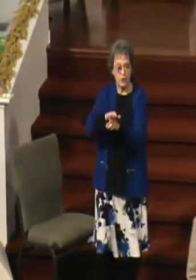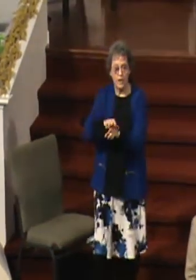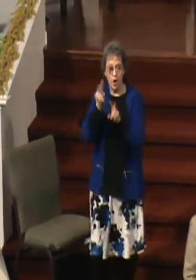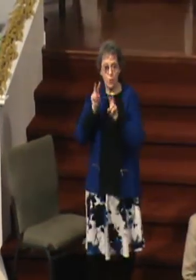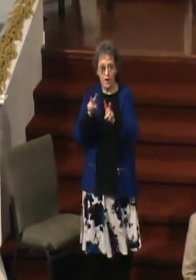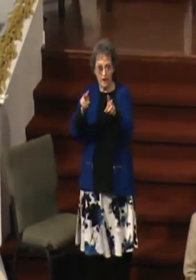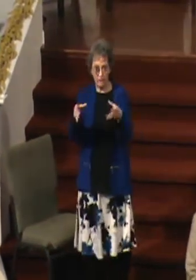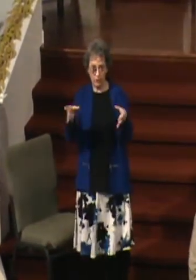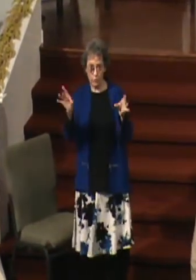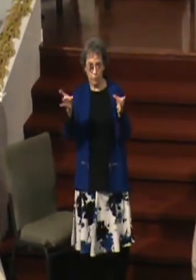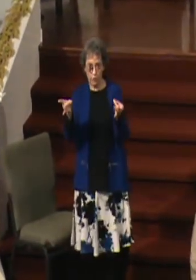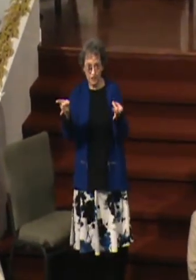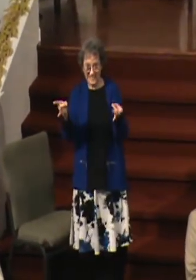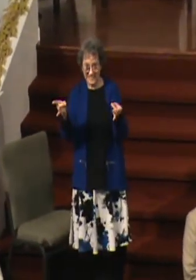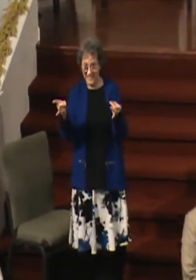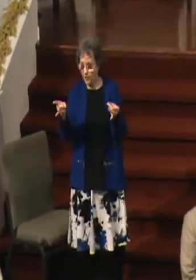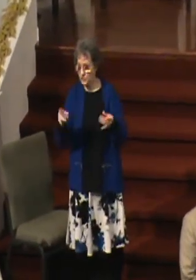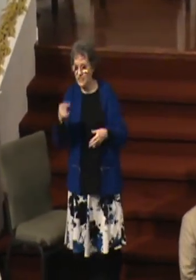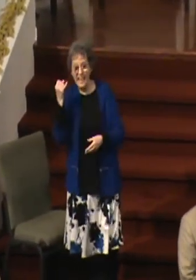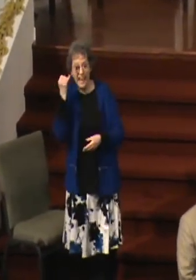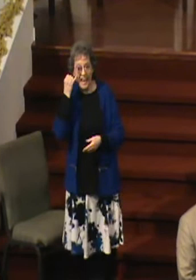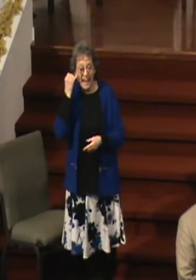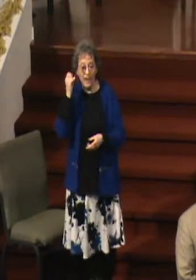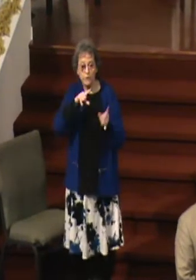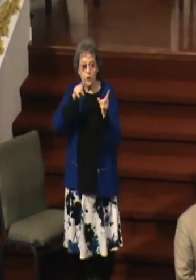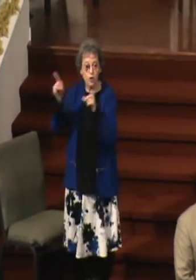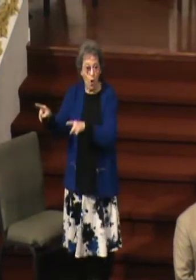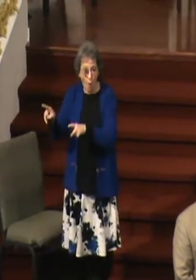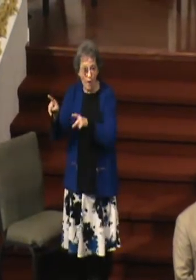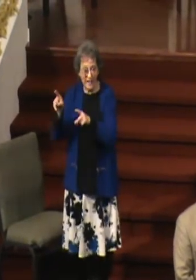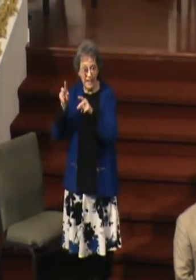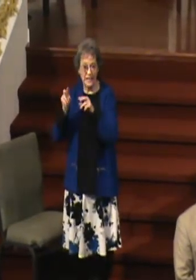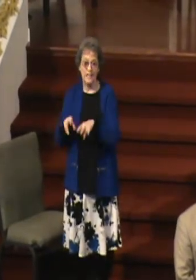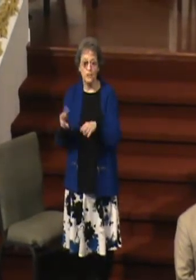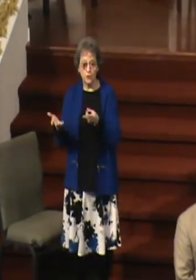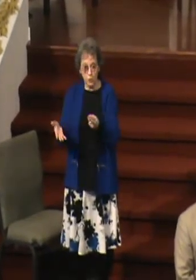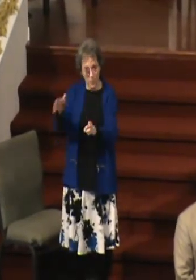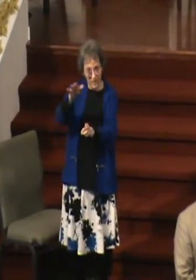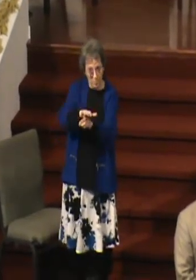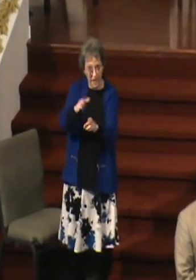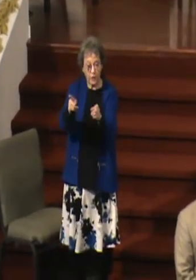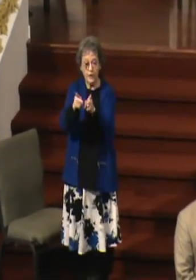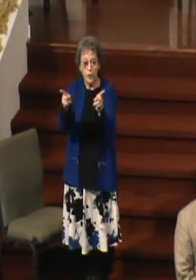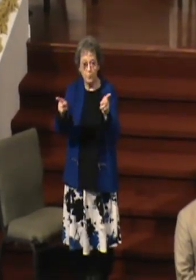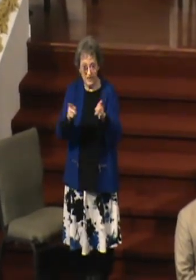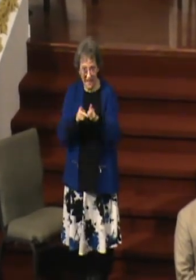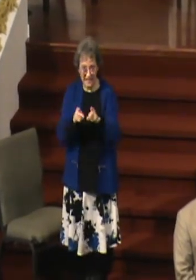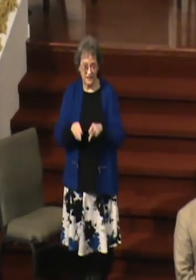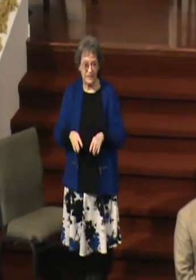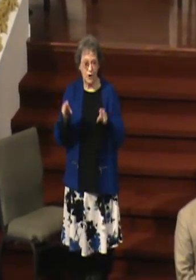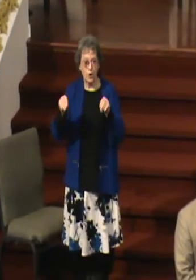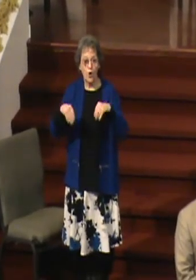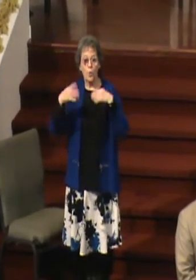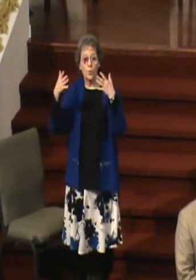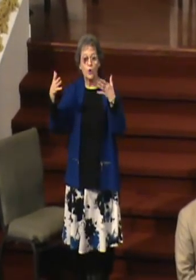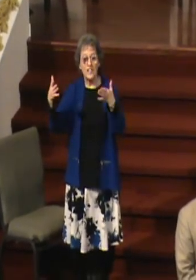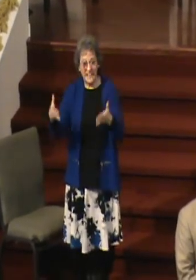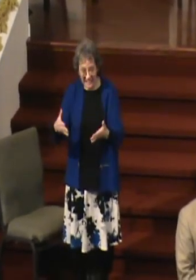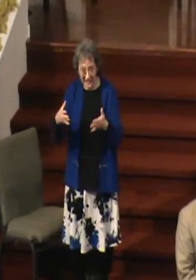you. We would like for you to place those on the inside of your right windshield. That would be on your passenger side. We're